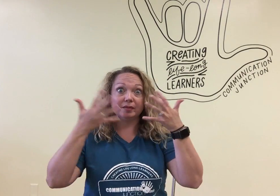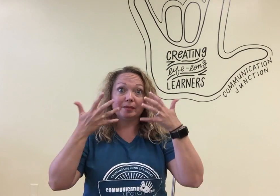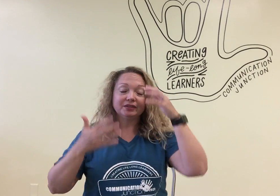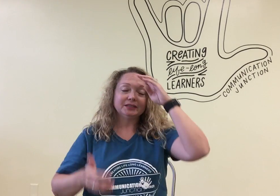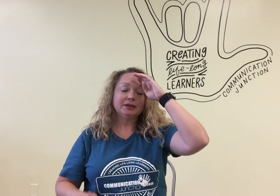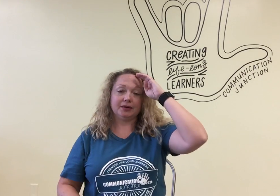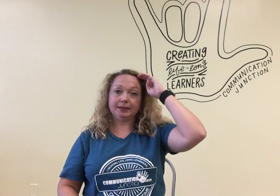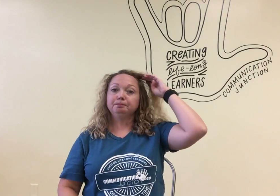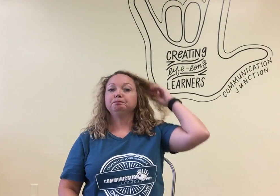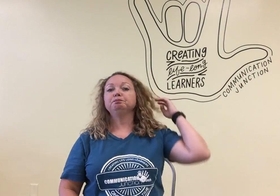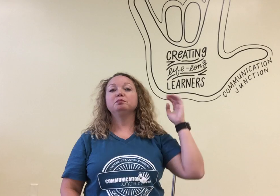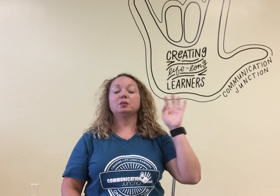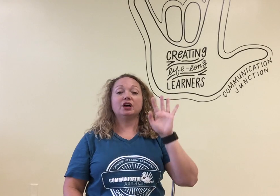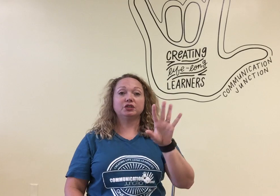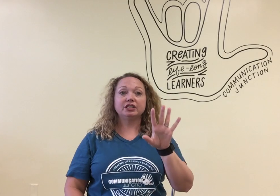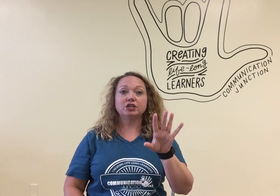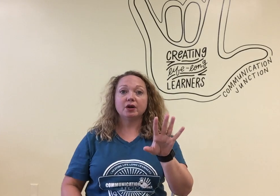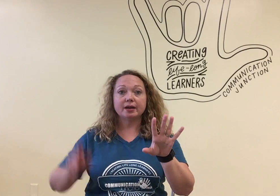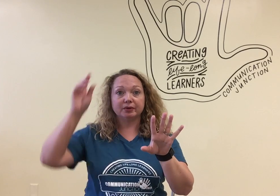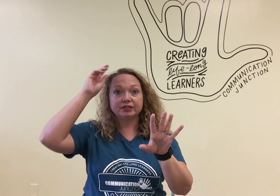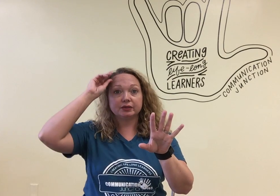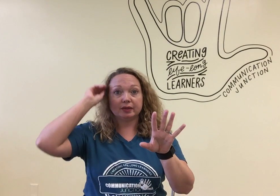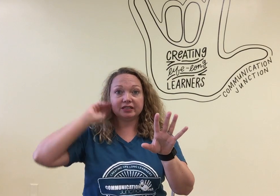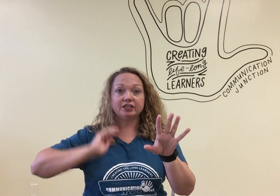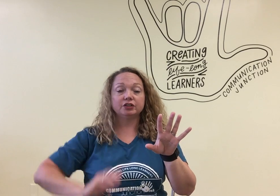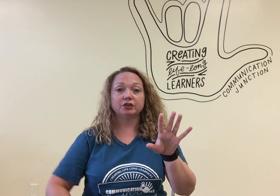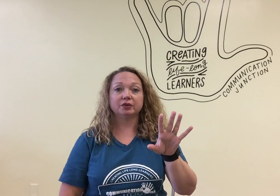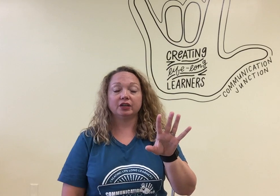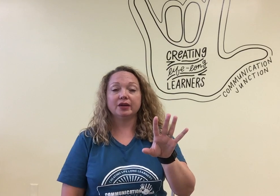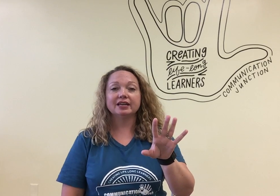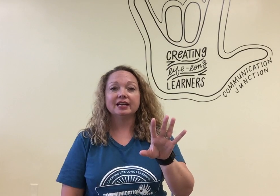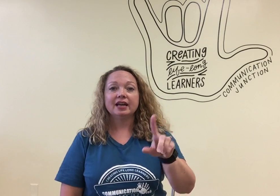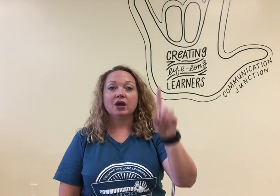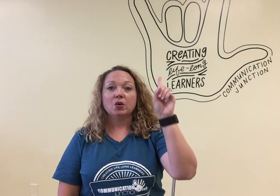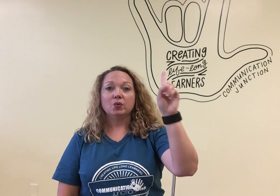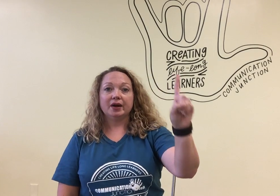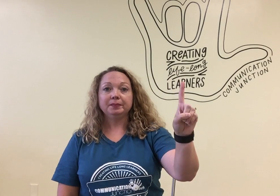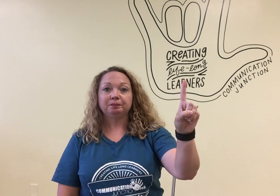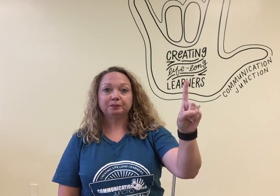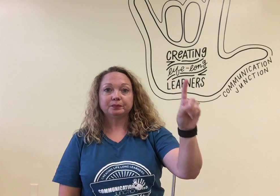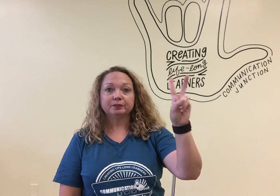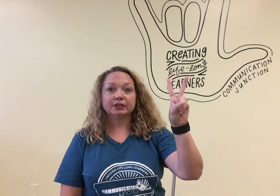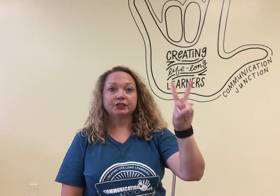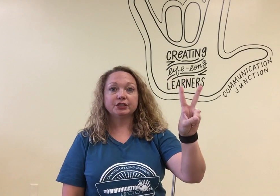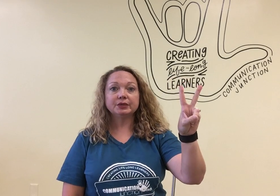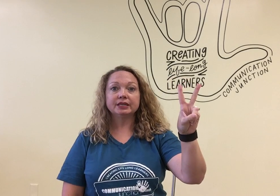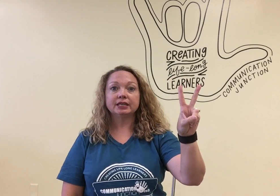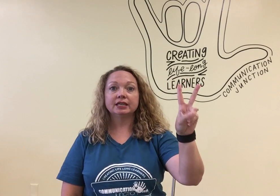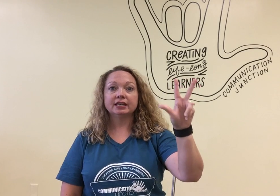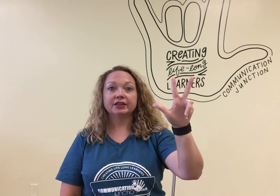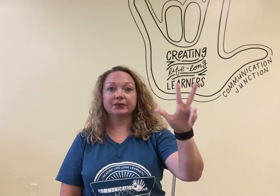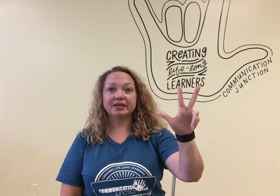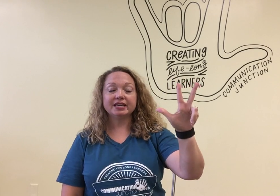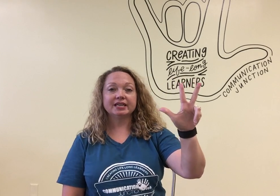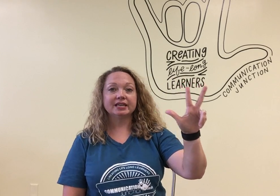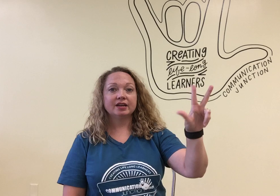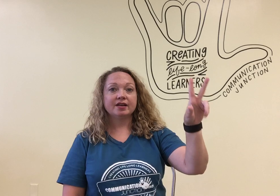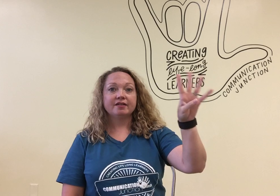up, okay? And we also need to know our numbers, so let me teach you those really quick. 1, 2, 3,